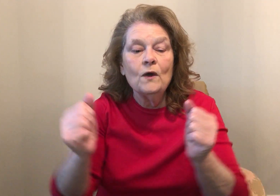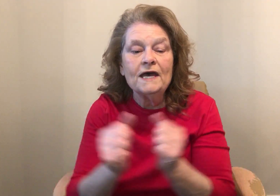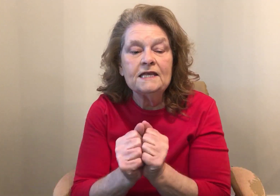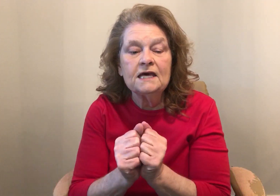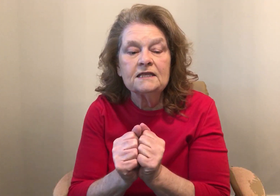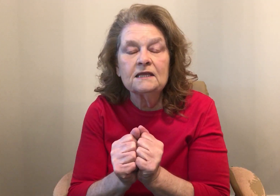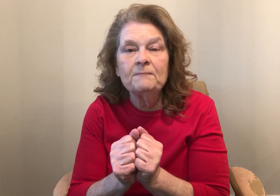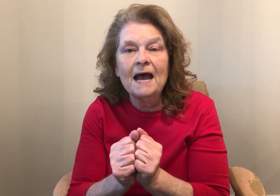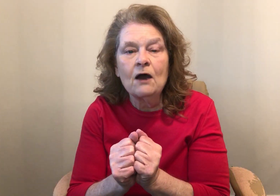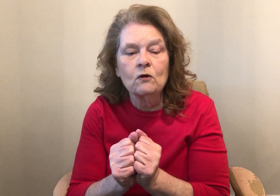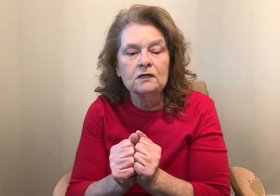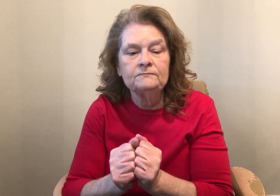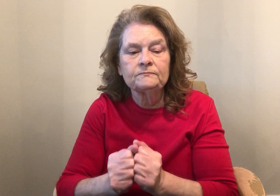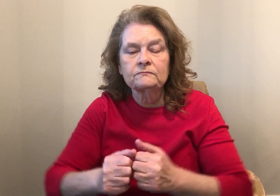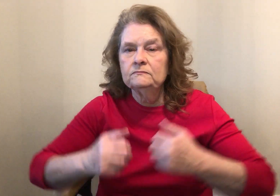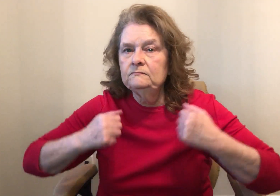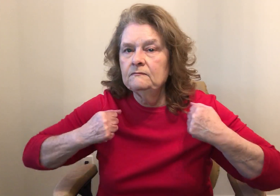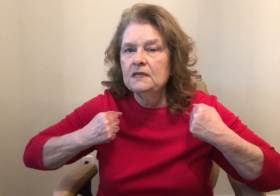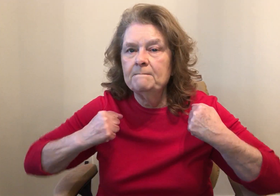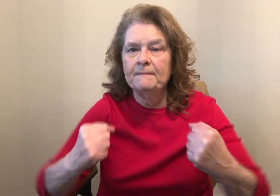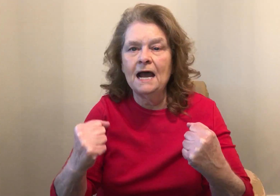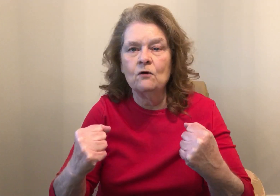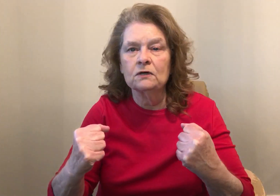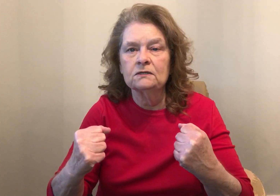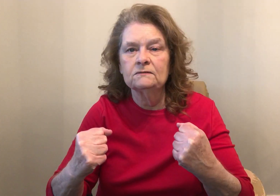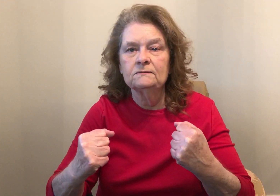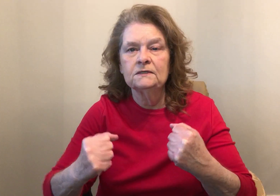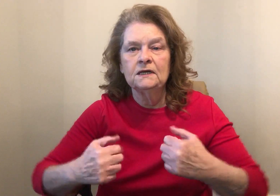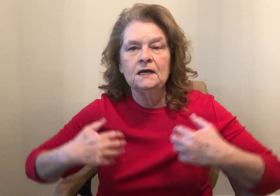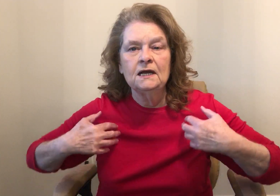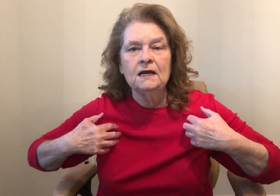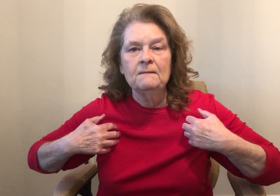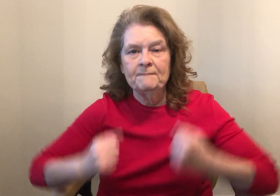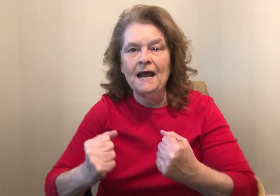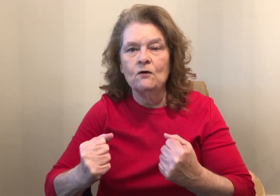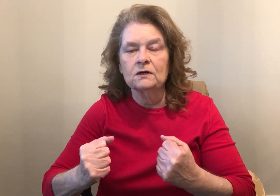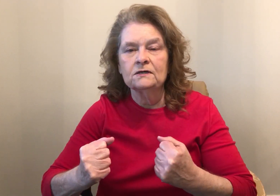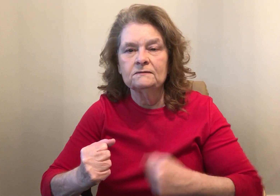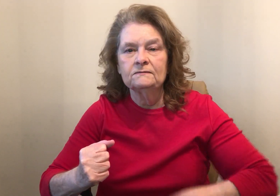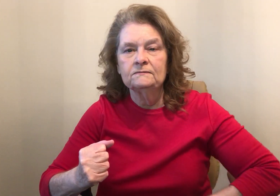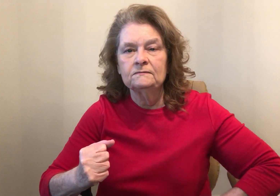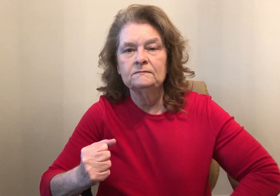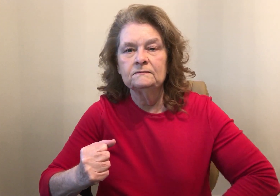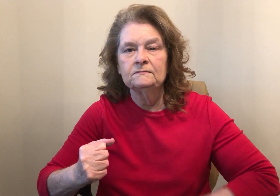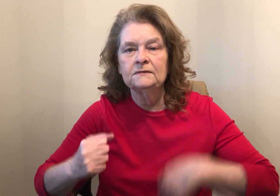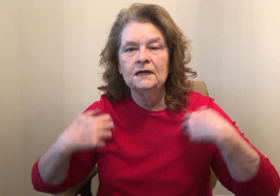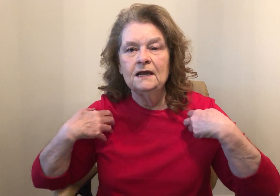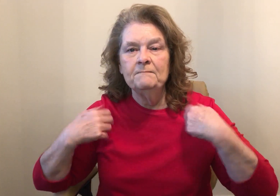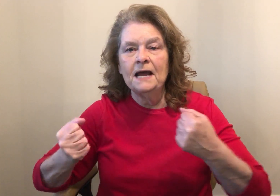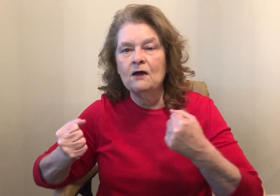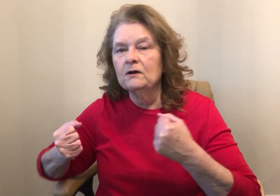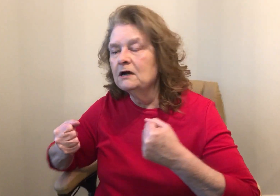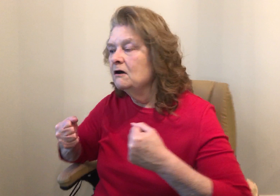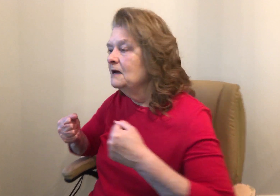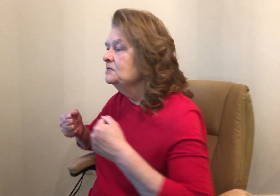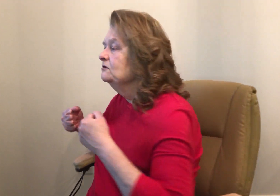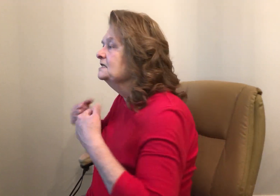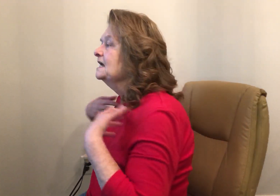With the power. Power. Power. Power. All I'm doing is kind of